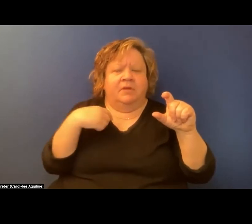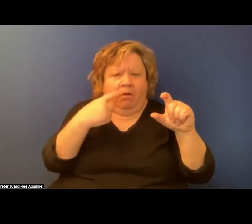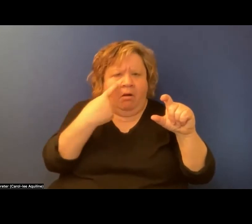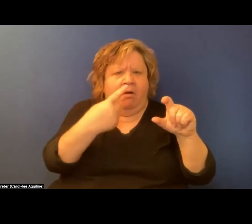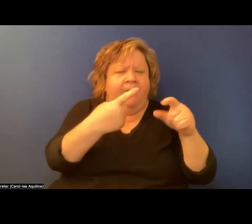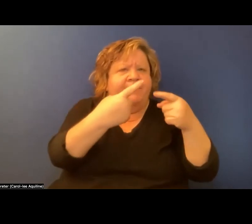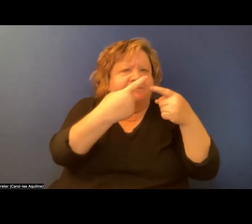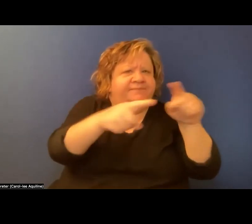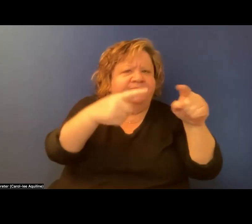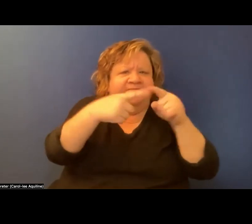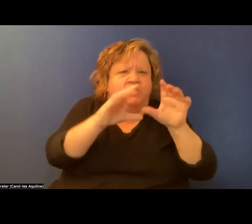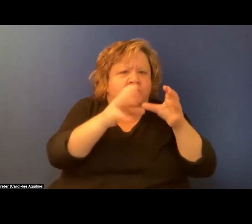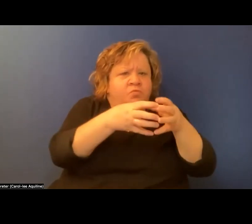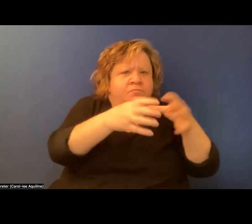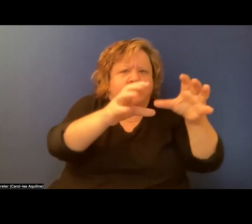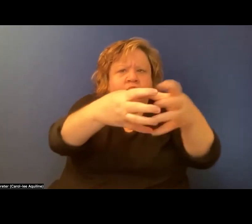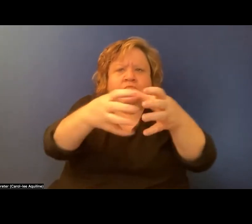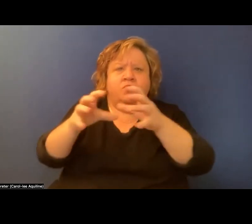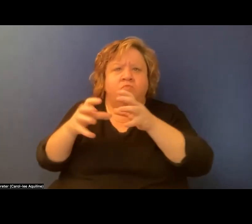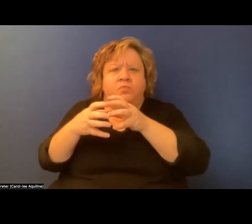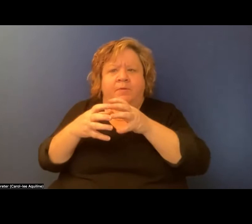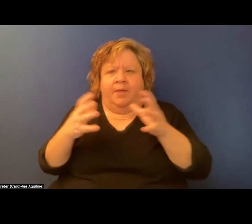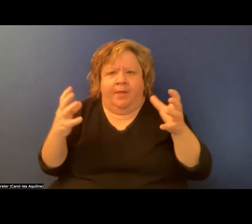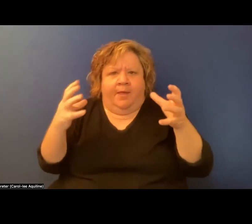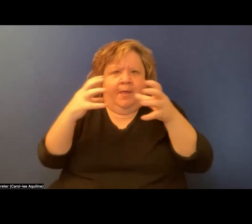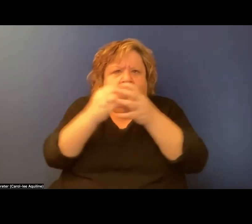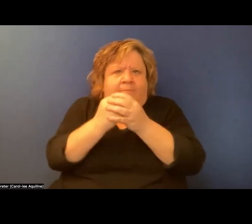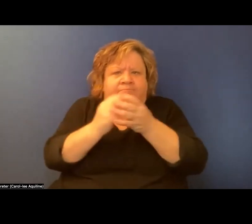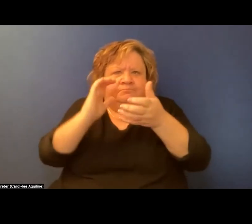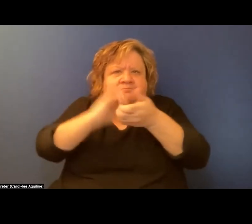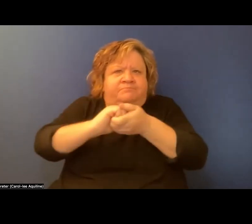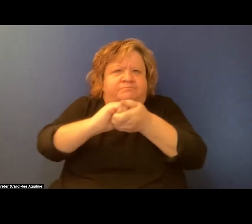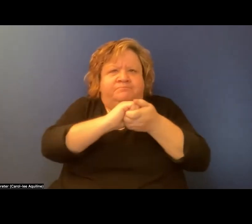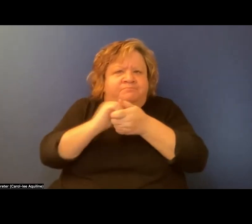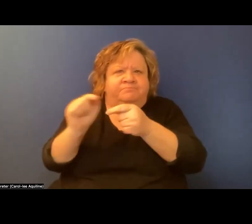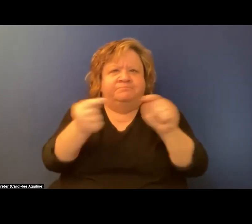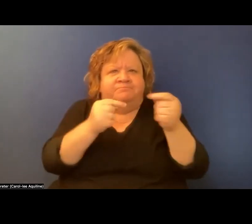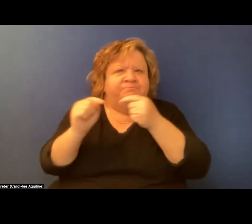organizing joint actors. So if anybody is interested to be part of those